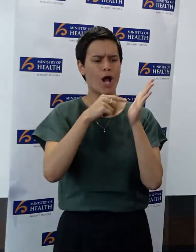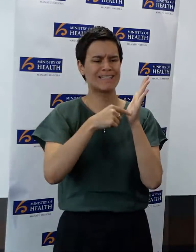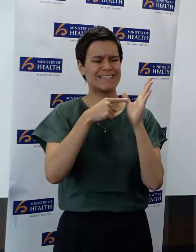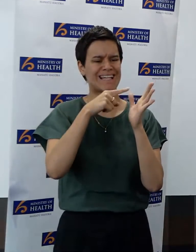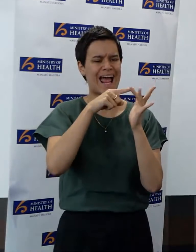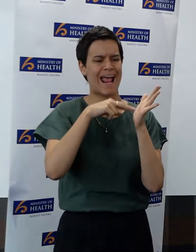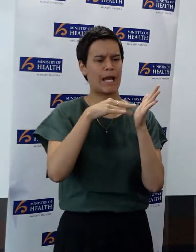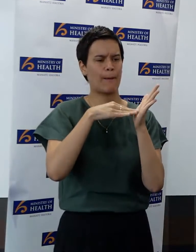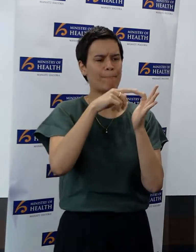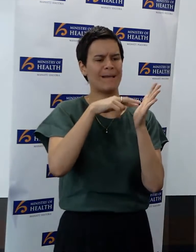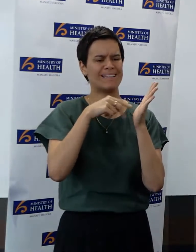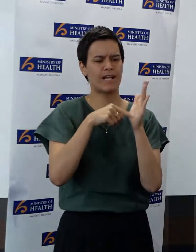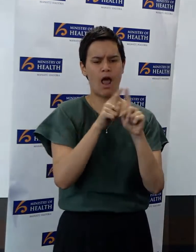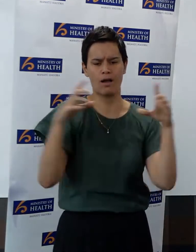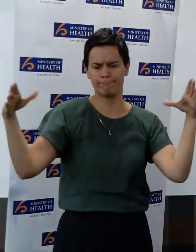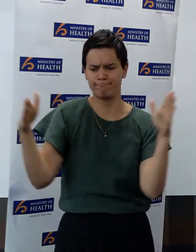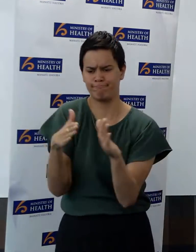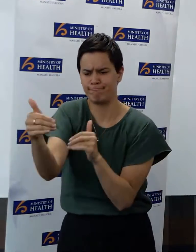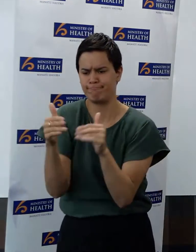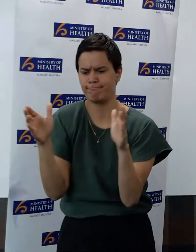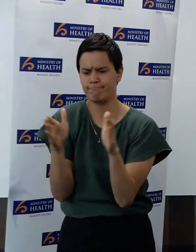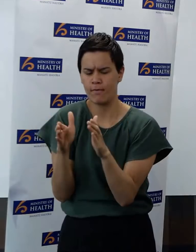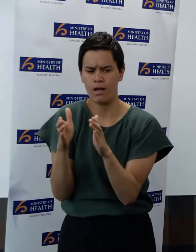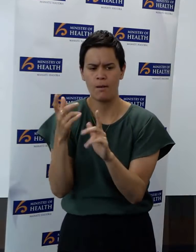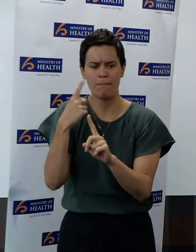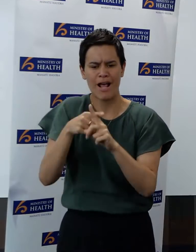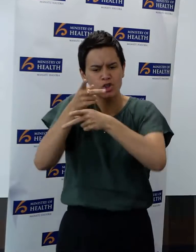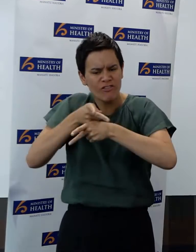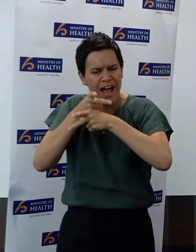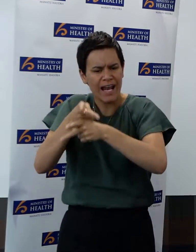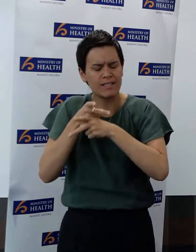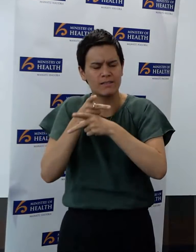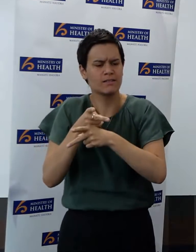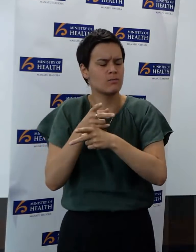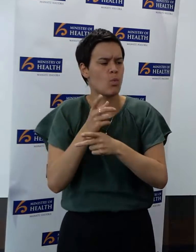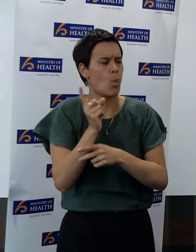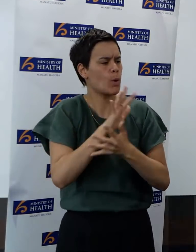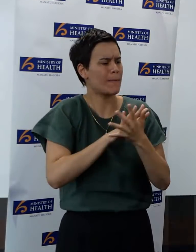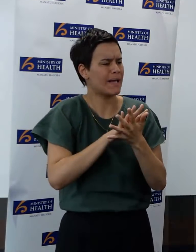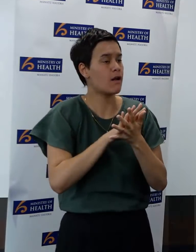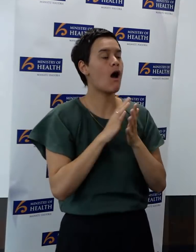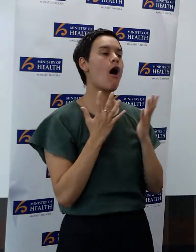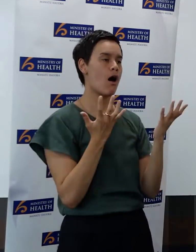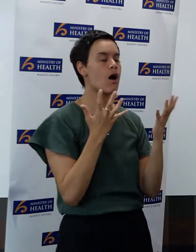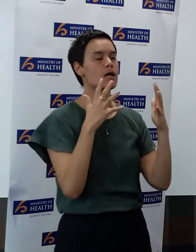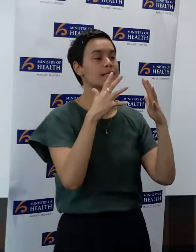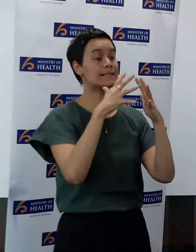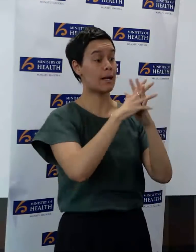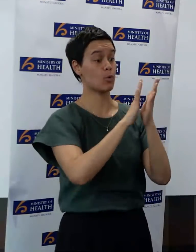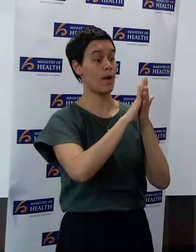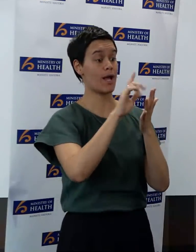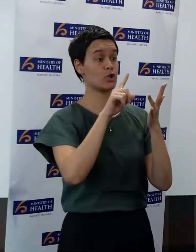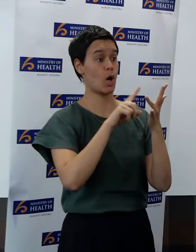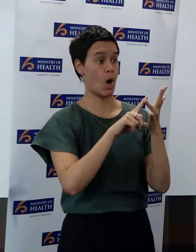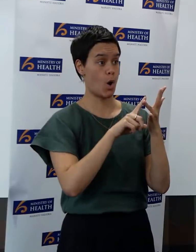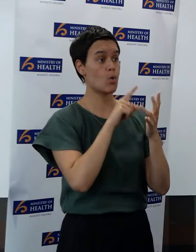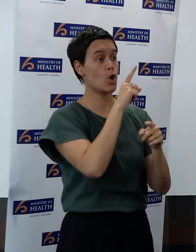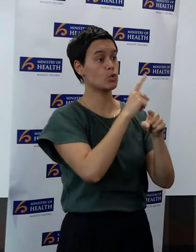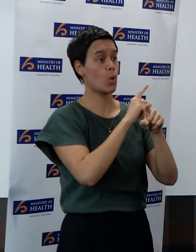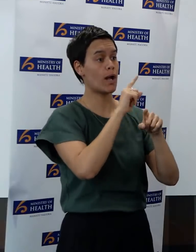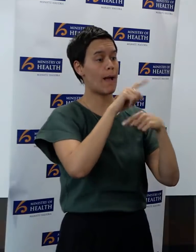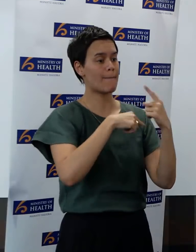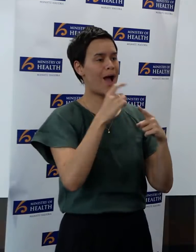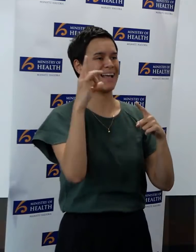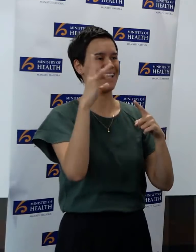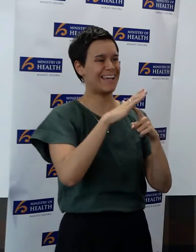was the general advice from the WHO to all countries, which is about, the key steps, which are about